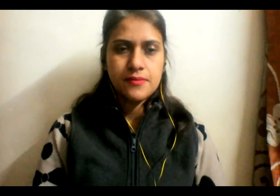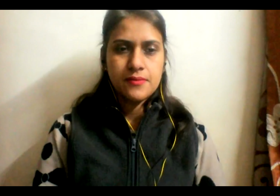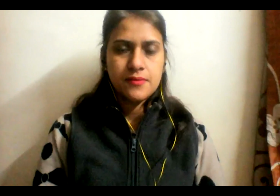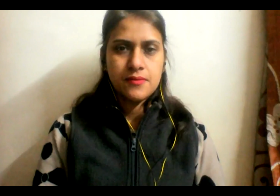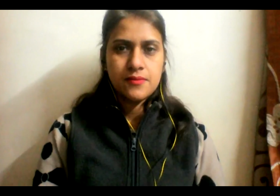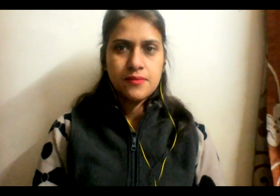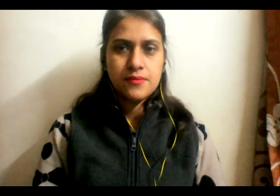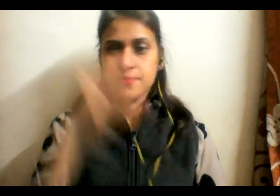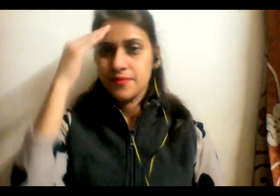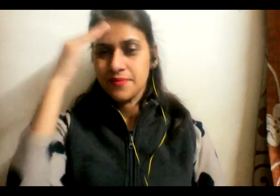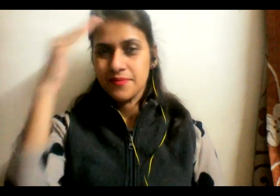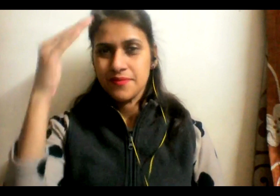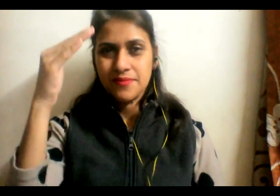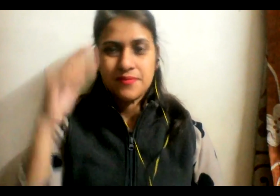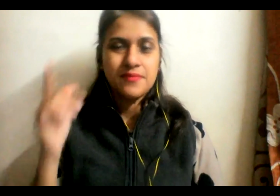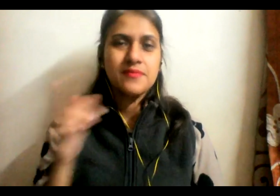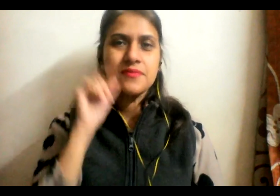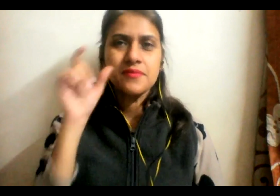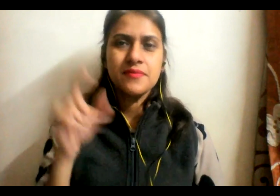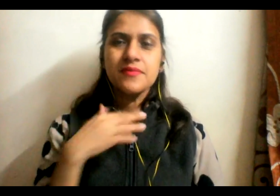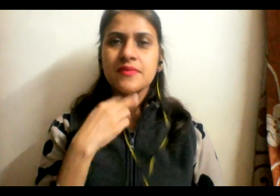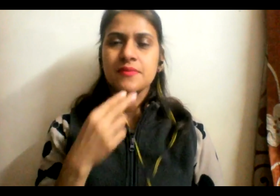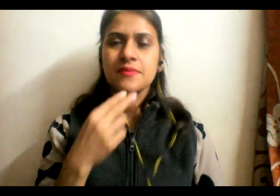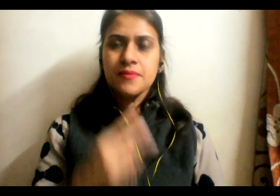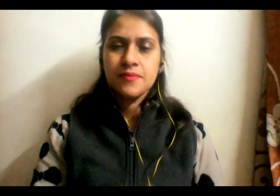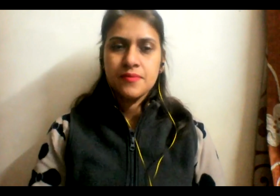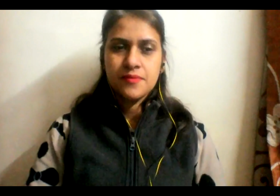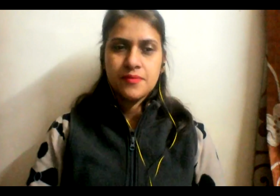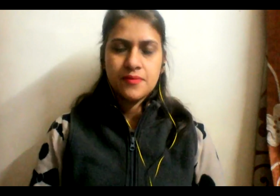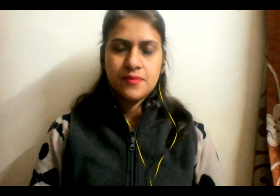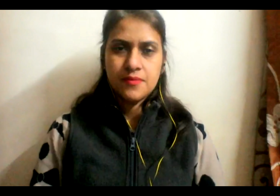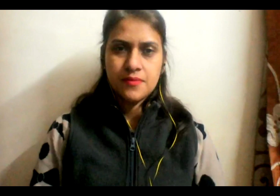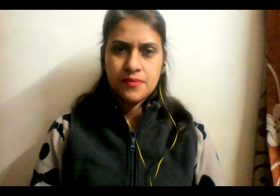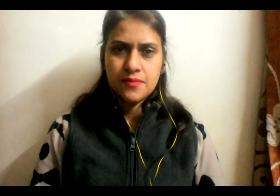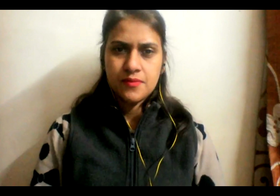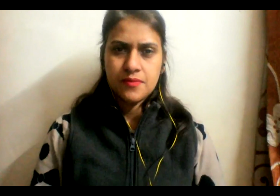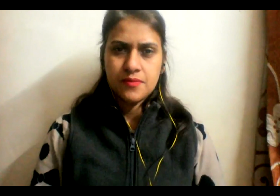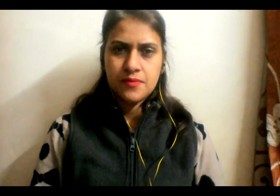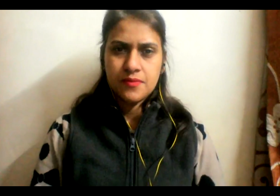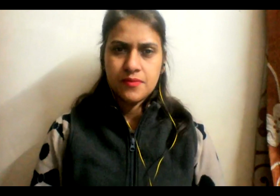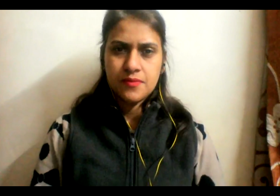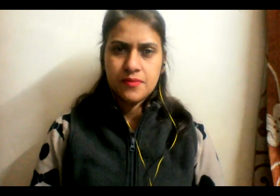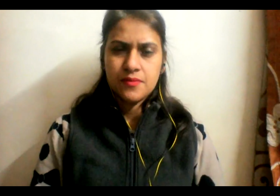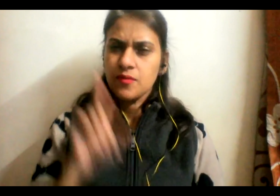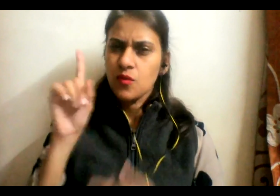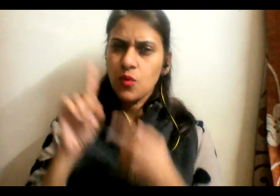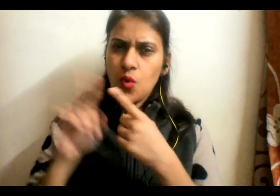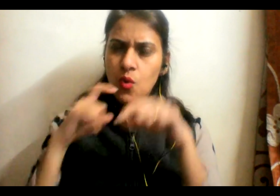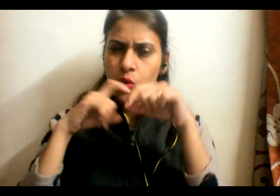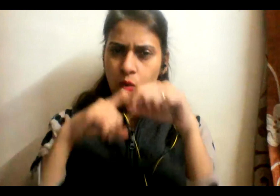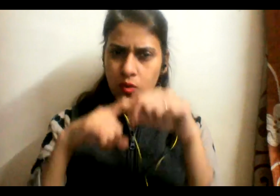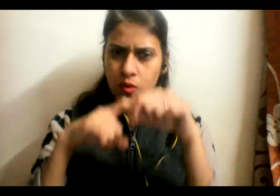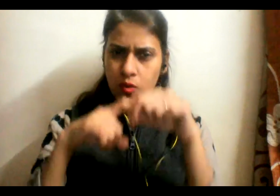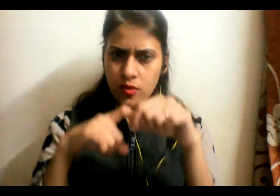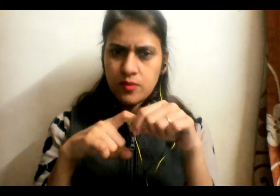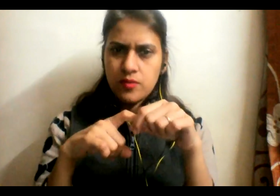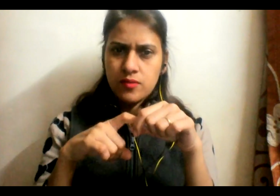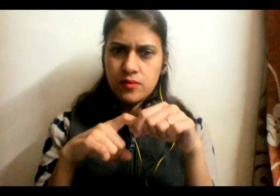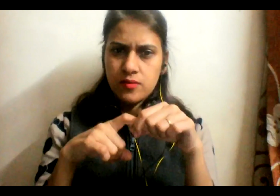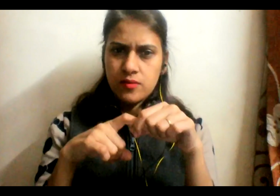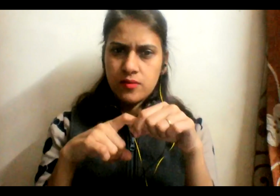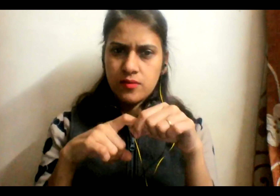Hello, sir. Yes, please. So my question is whether the different states